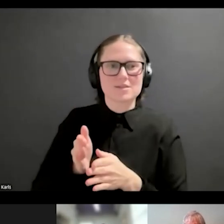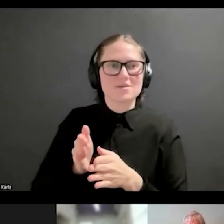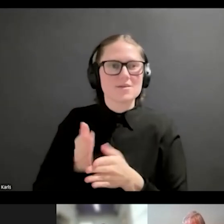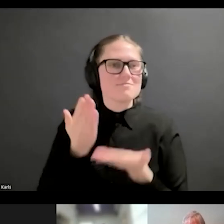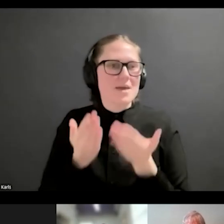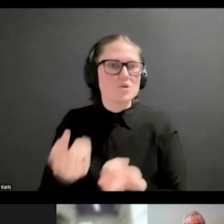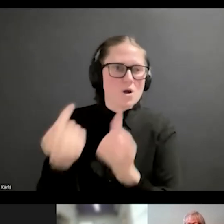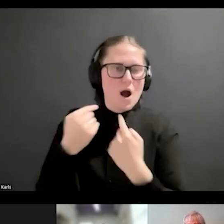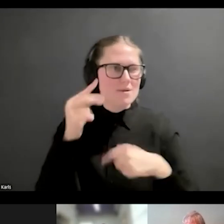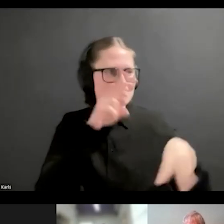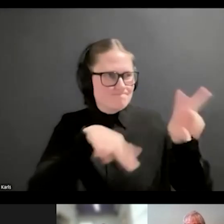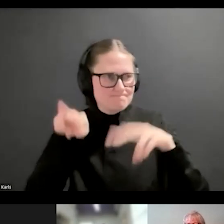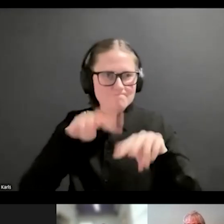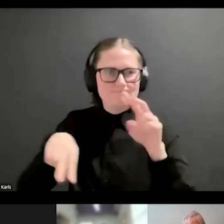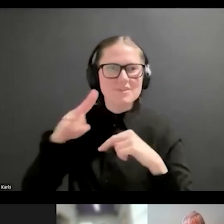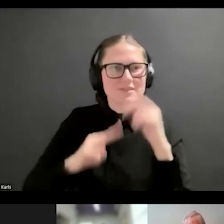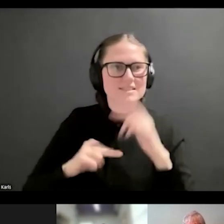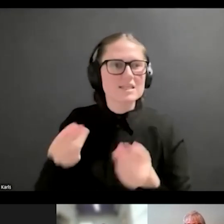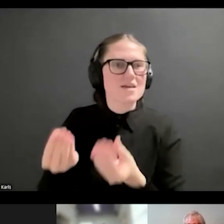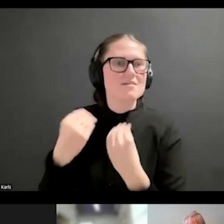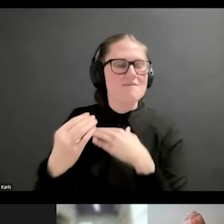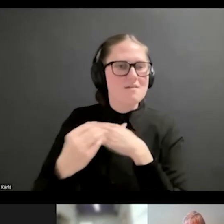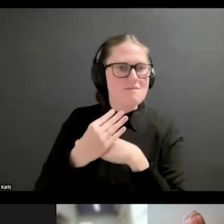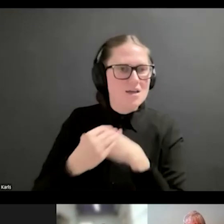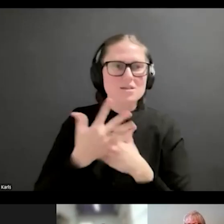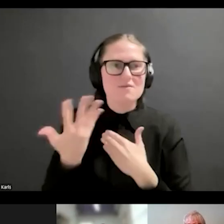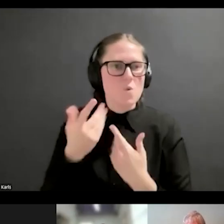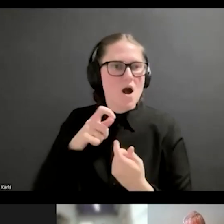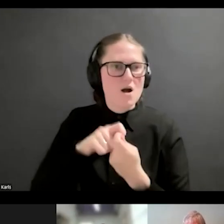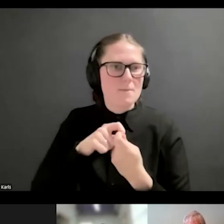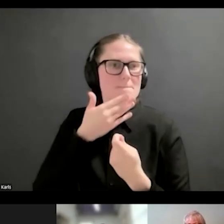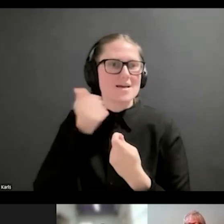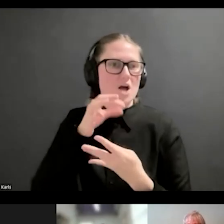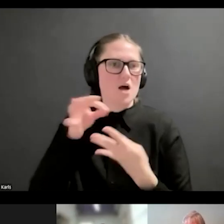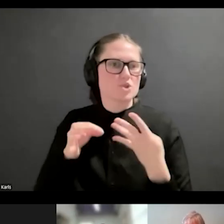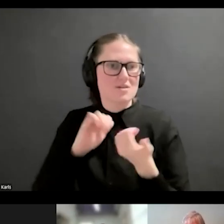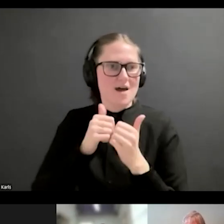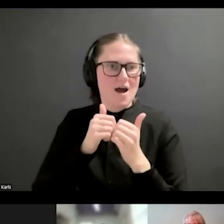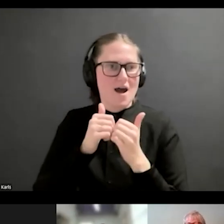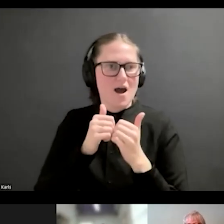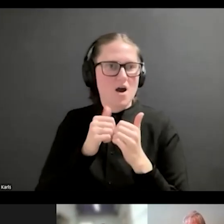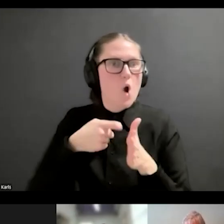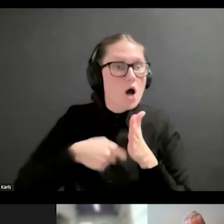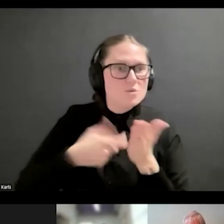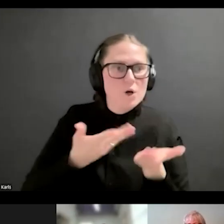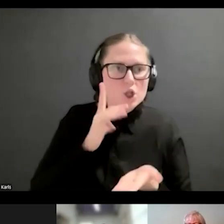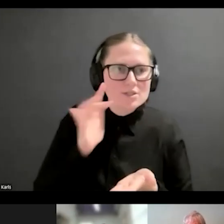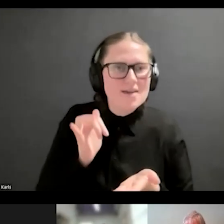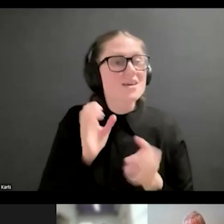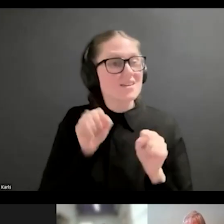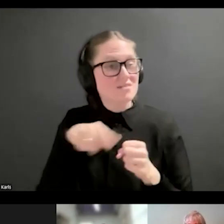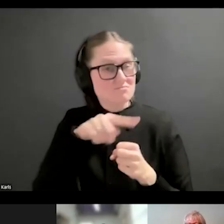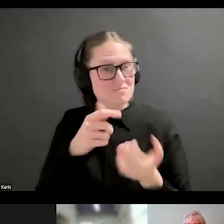to come and look at our facility and advise us on what would be our best options and how to cost it out. Can any of you help